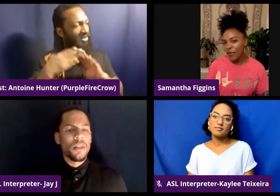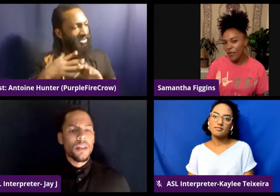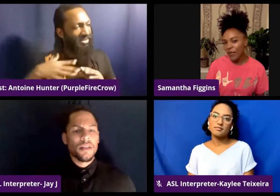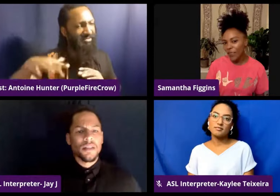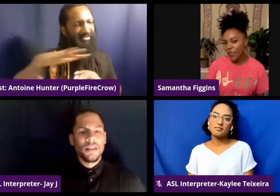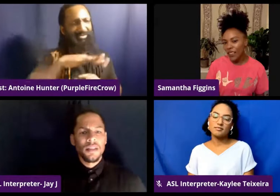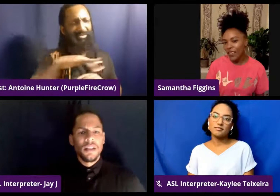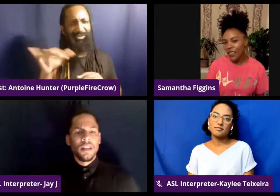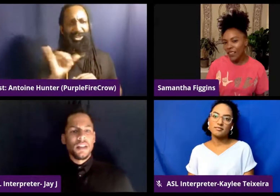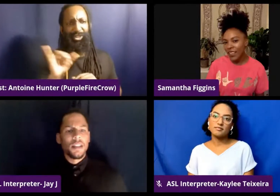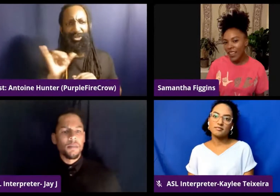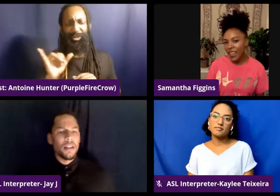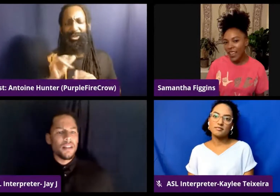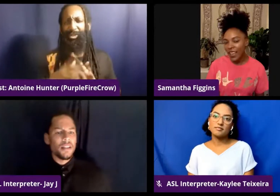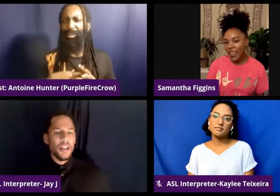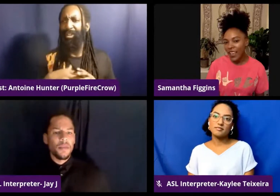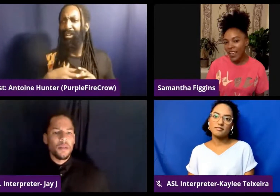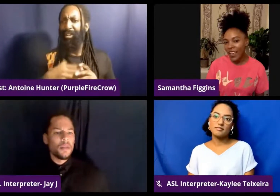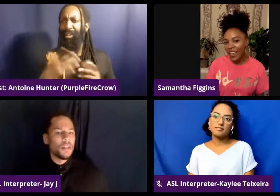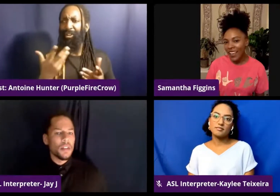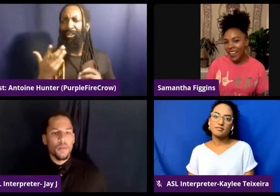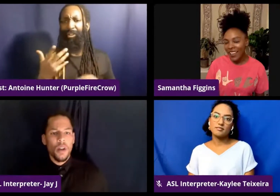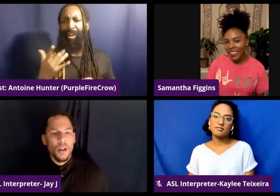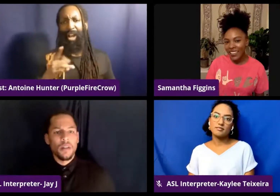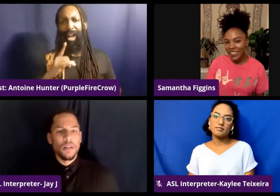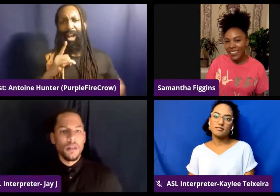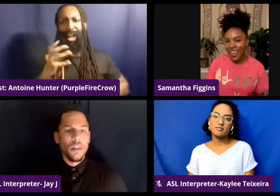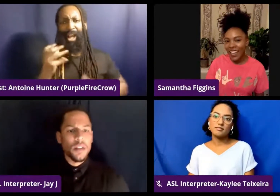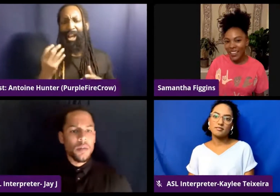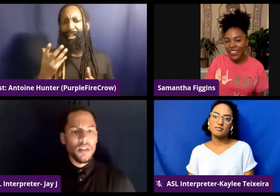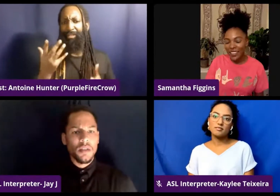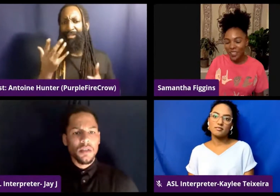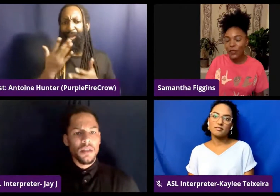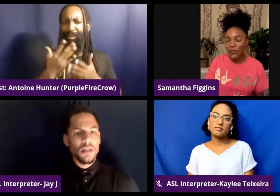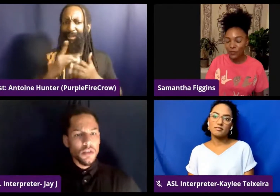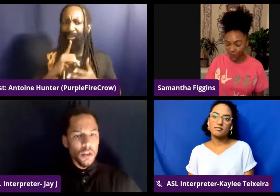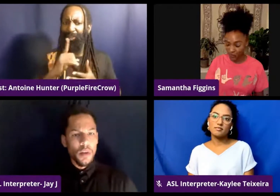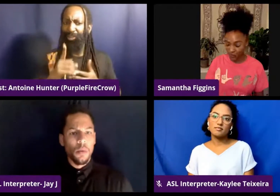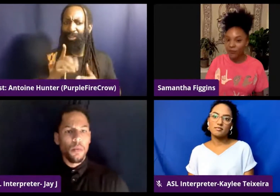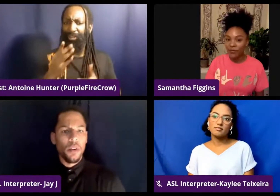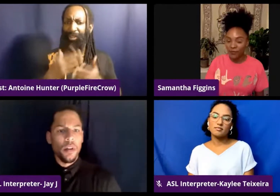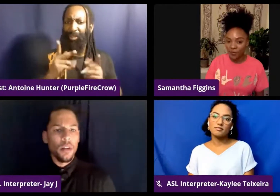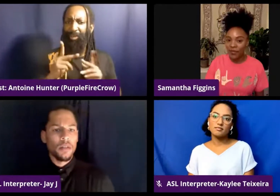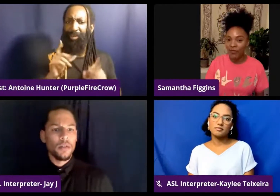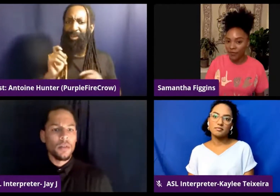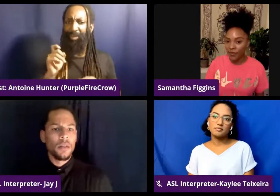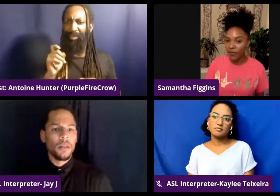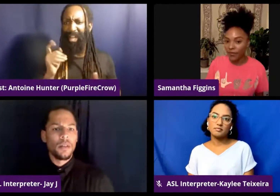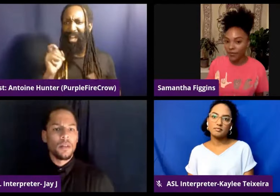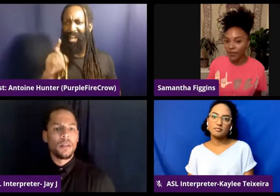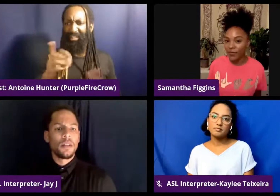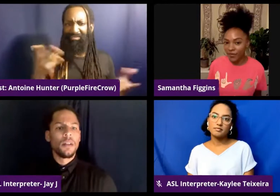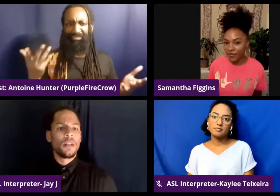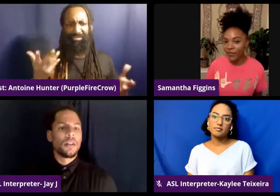You know, this is about the deaf community as well. You know, that's this show that we're putting on.